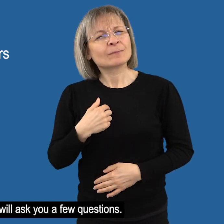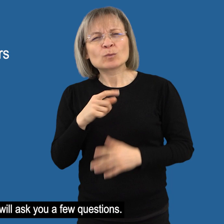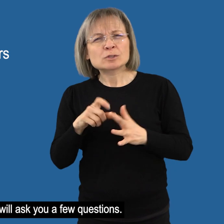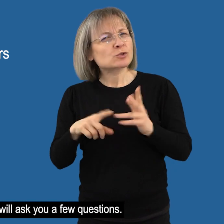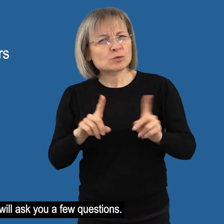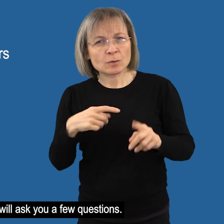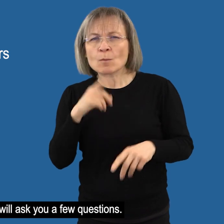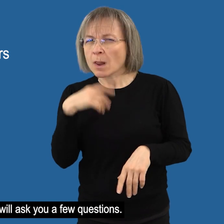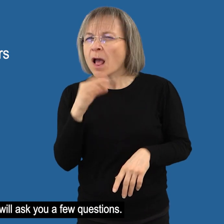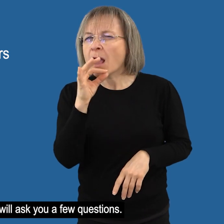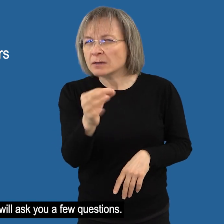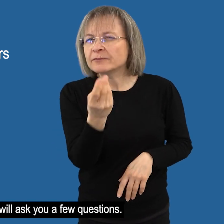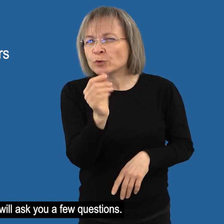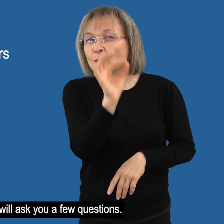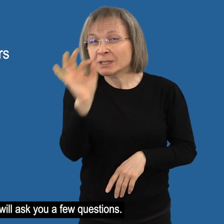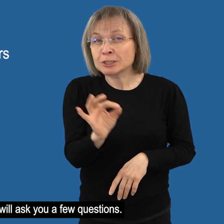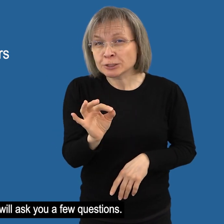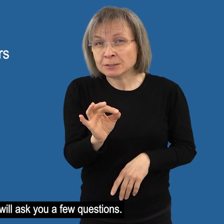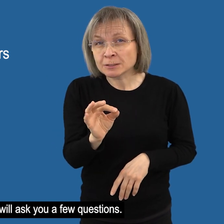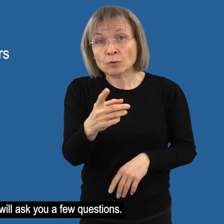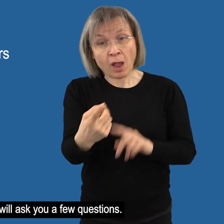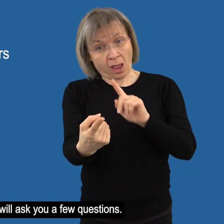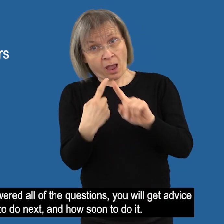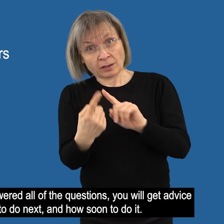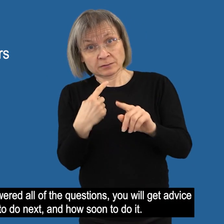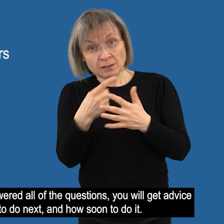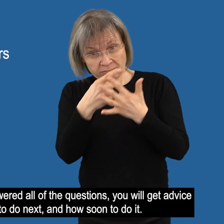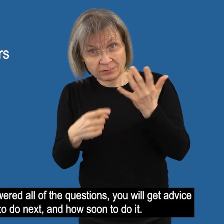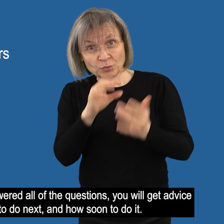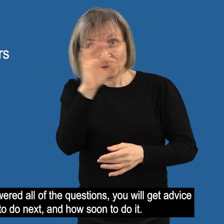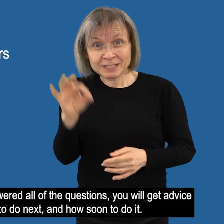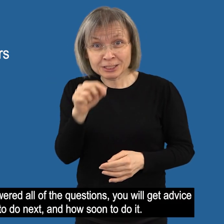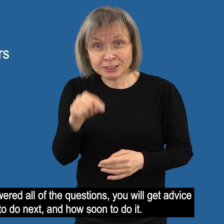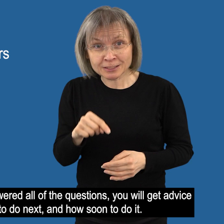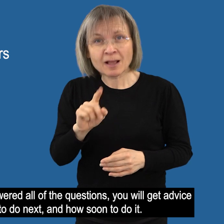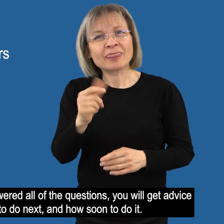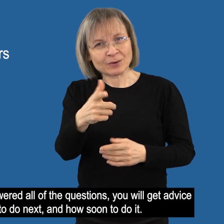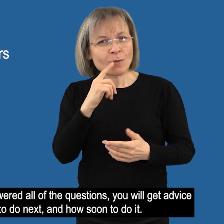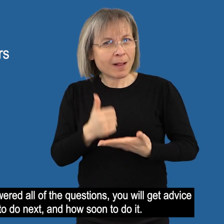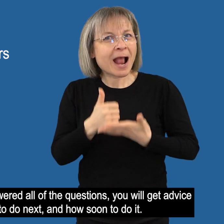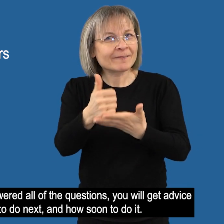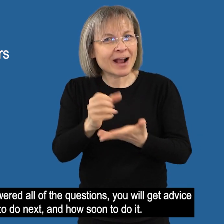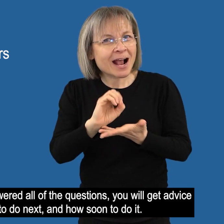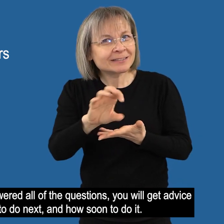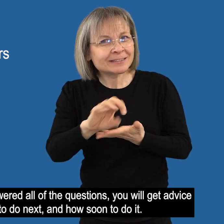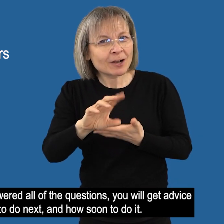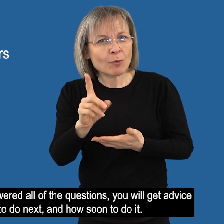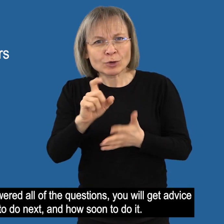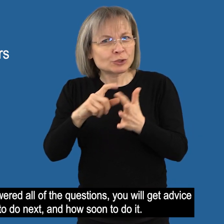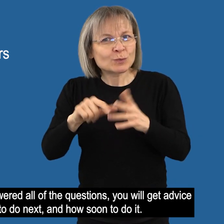We will ask you a few questions. Once you have answered all of the questions, you will get advice on what to do